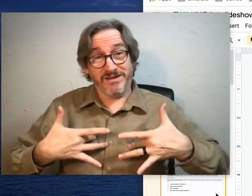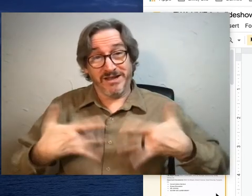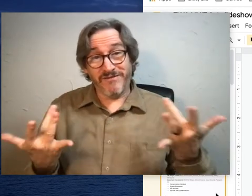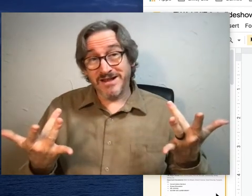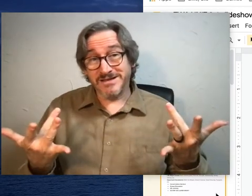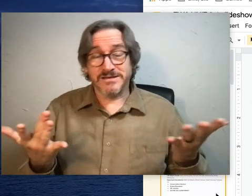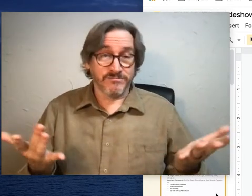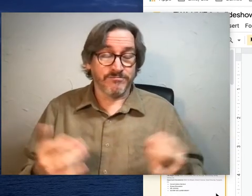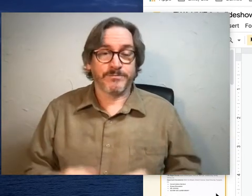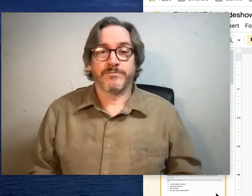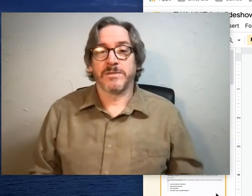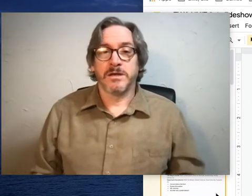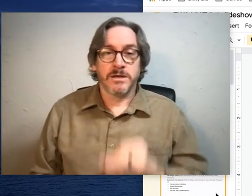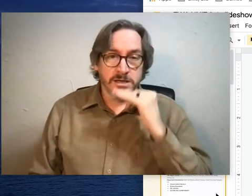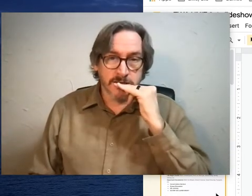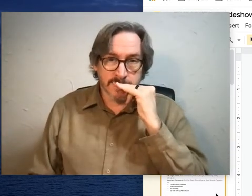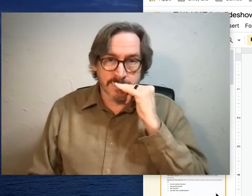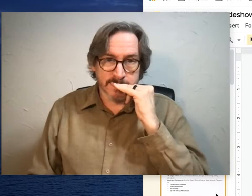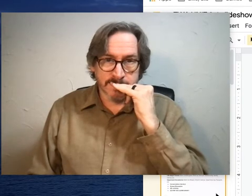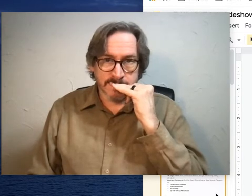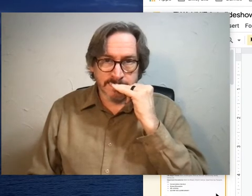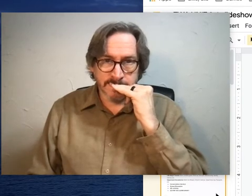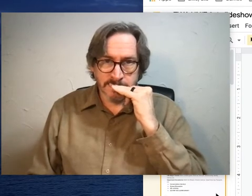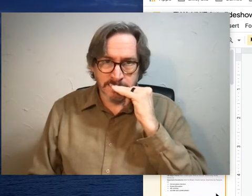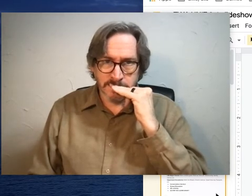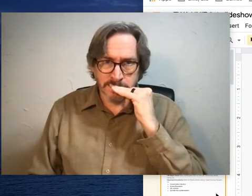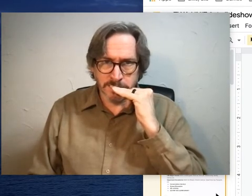life events.